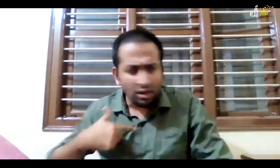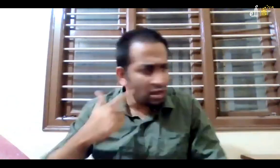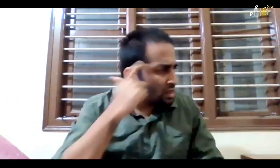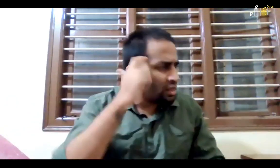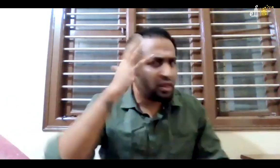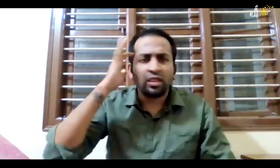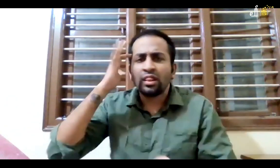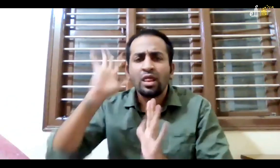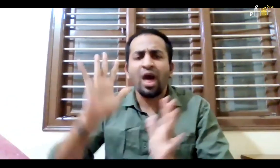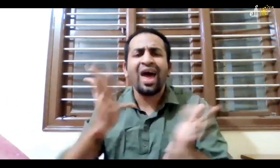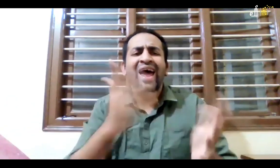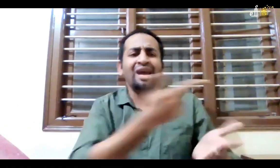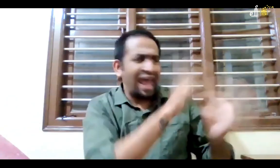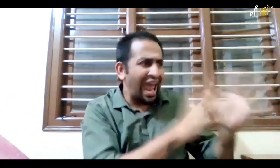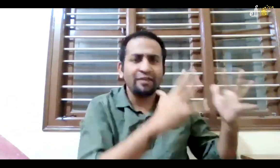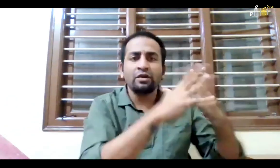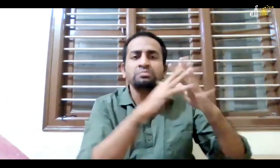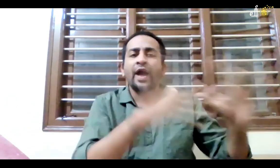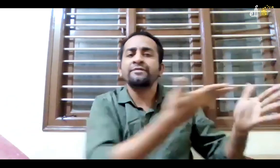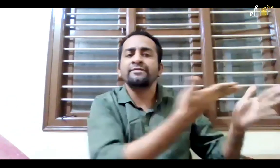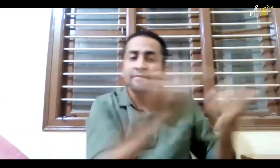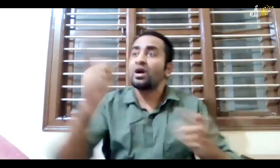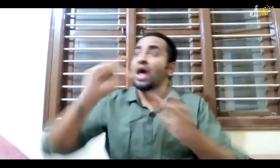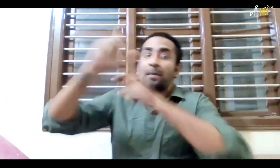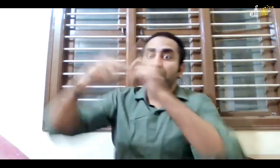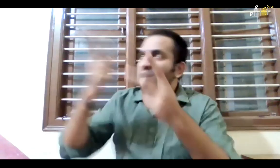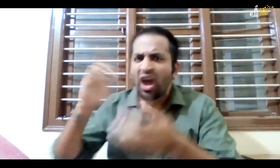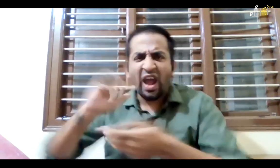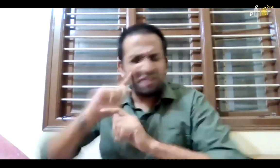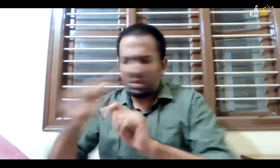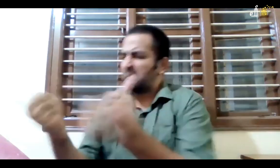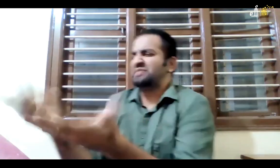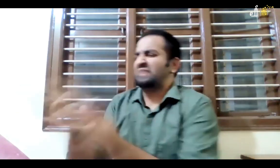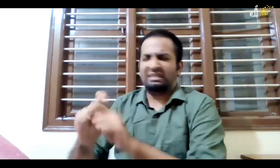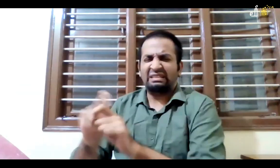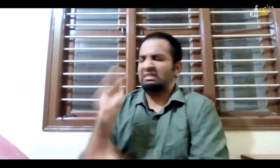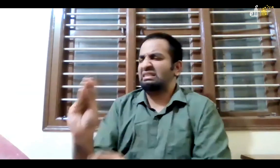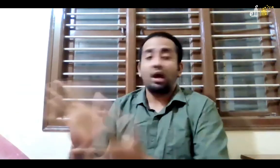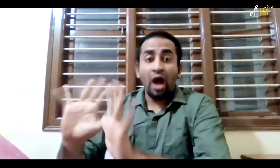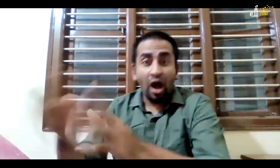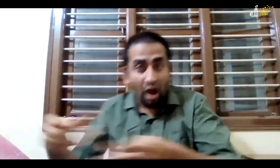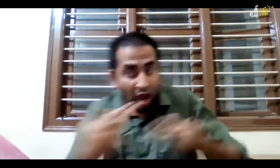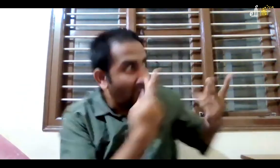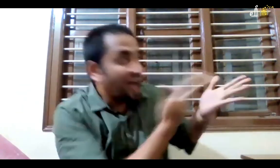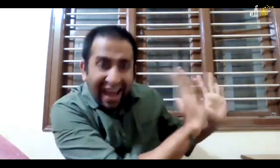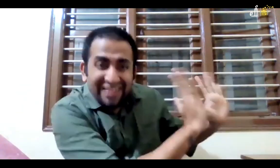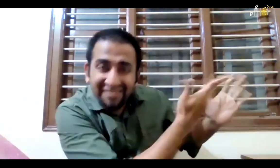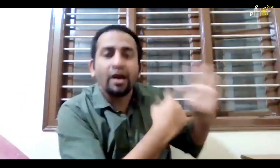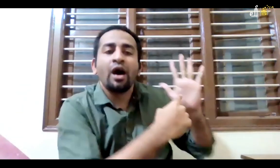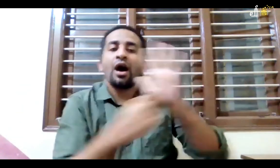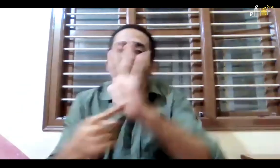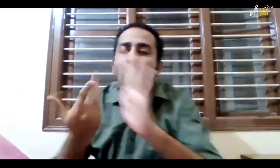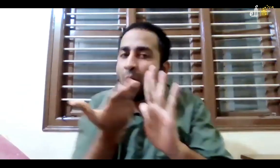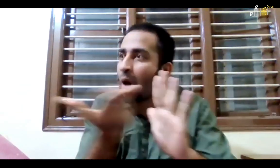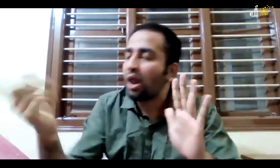hearing couple has deaf children, right? And they get really tensed and worried. Maybe this website can be of encouragement, and they can